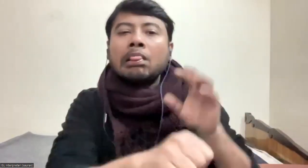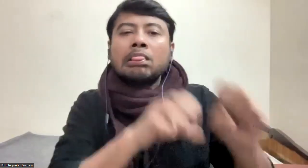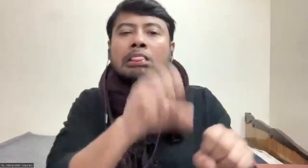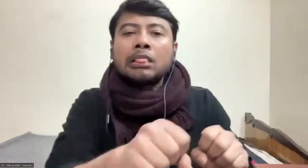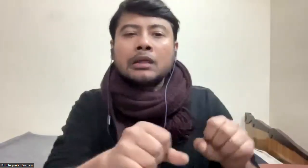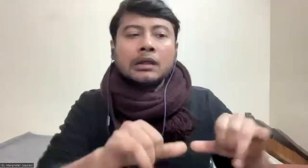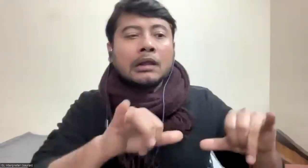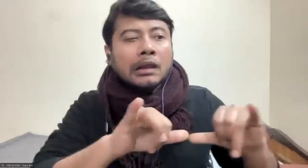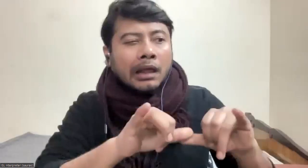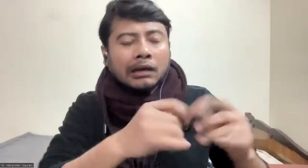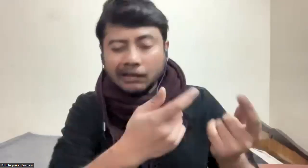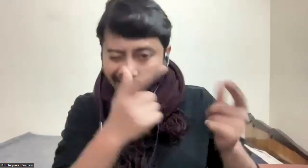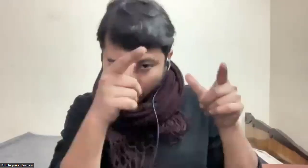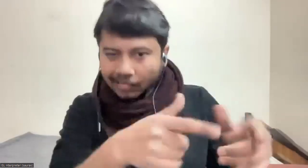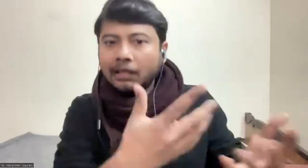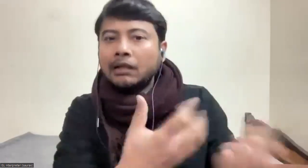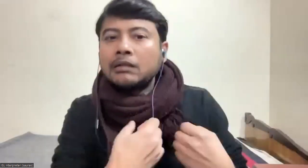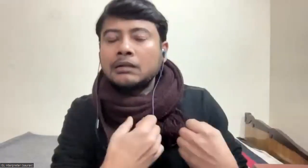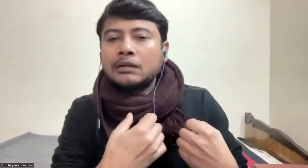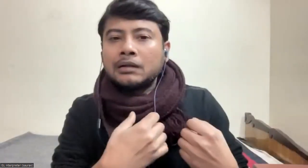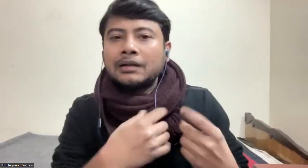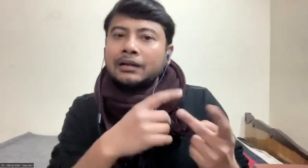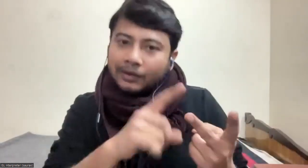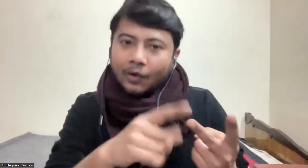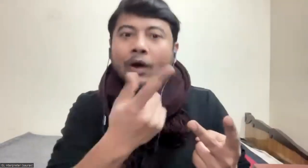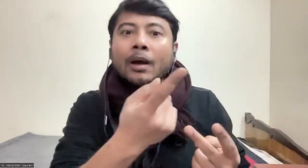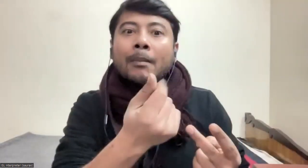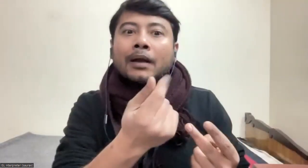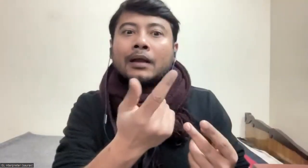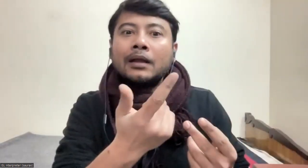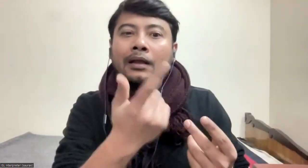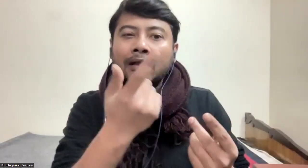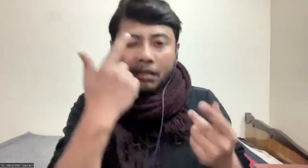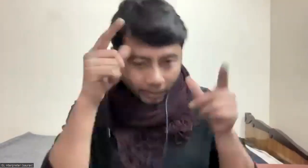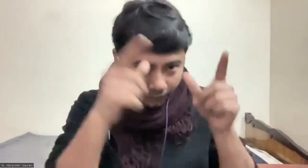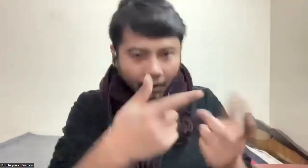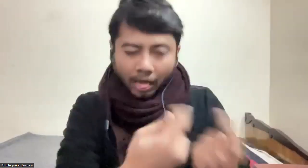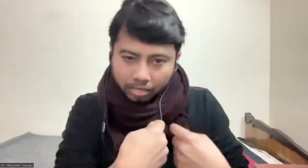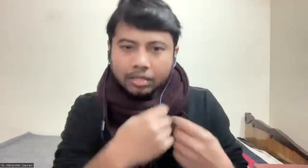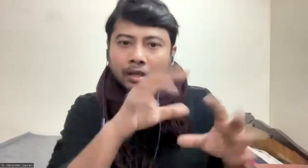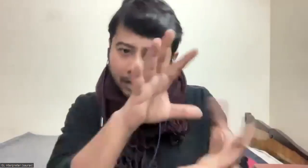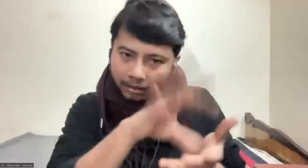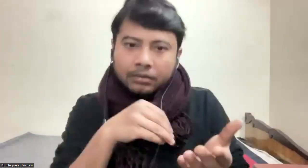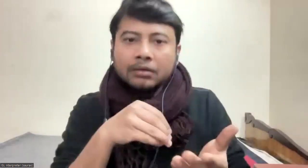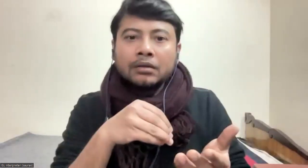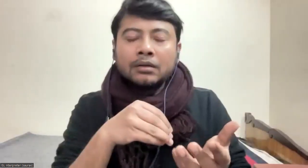it, I will chant this mantra. Then Krishna will remove my sins.